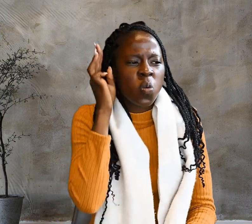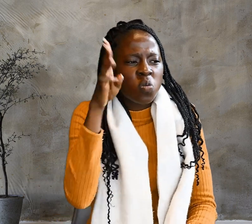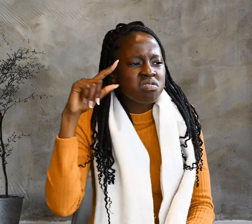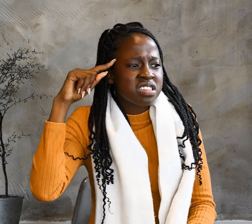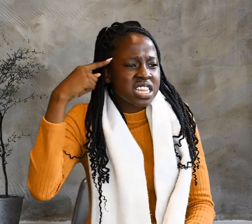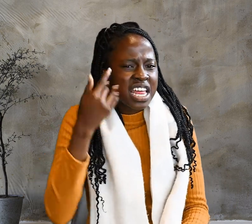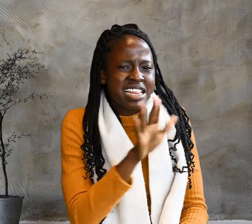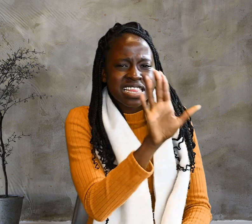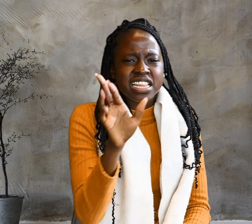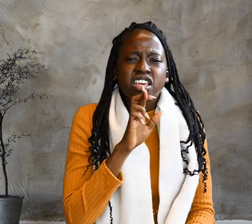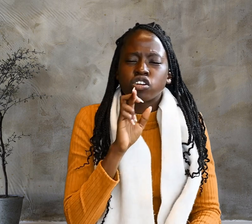to God.